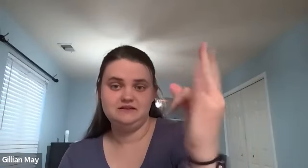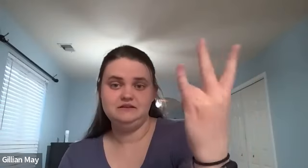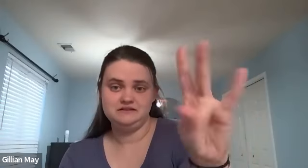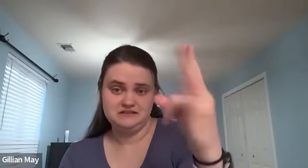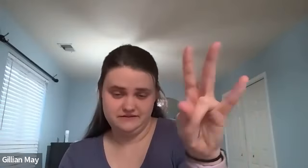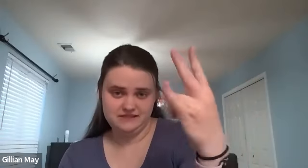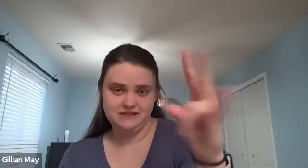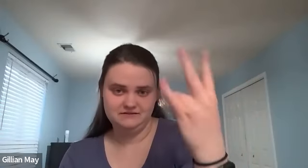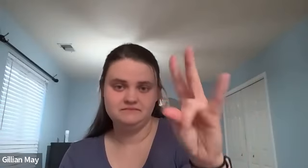17,